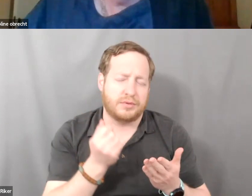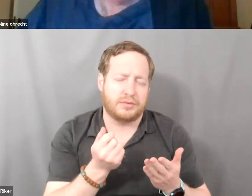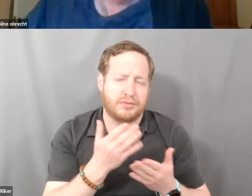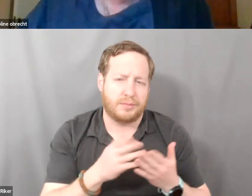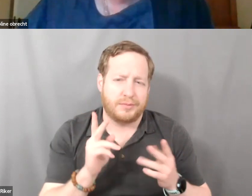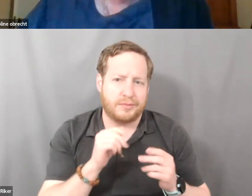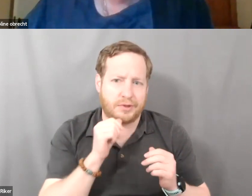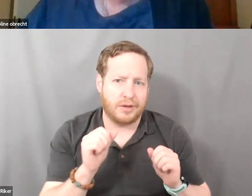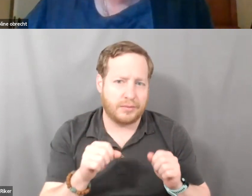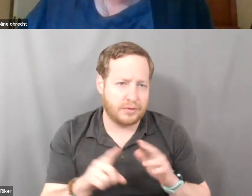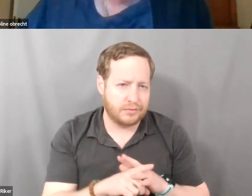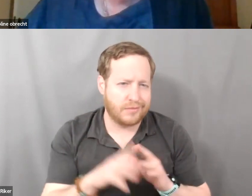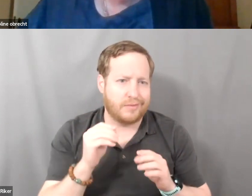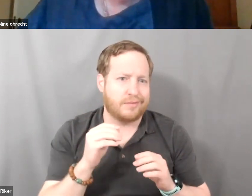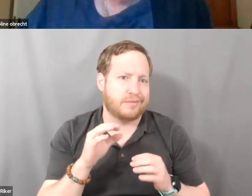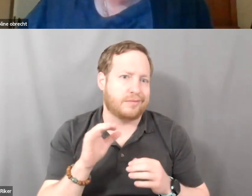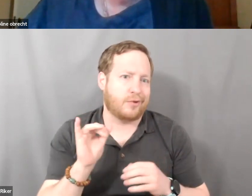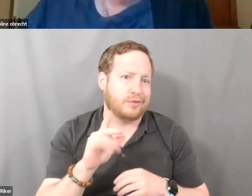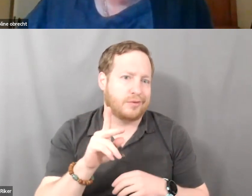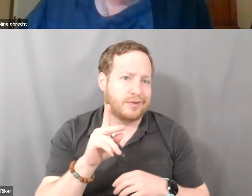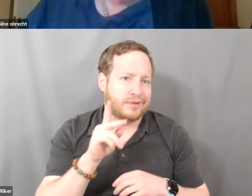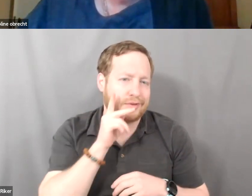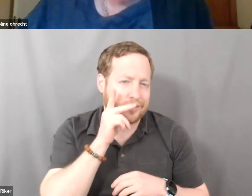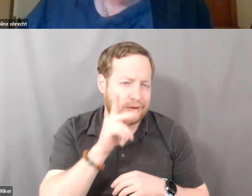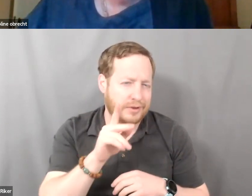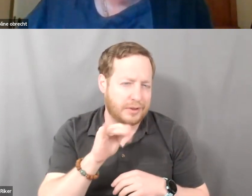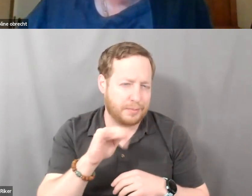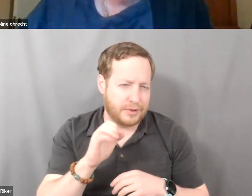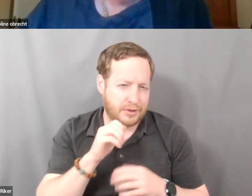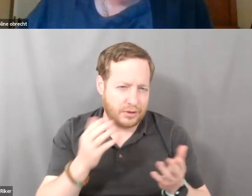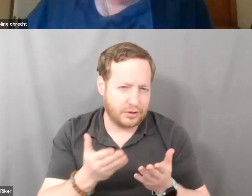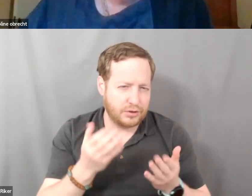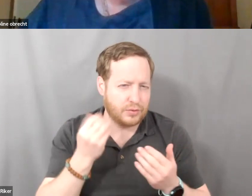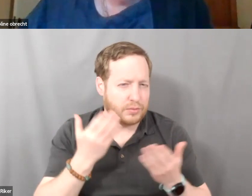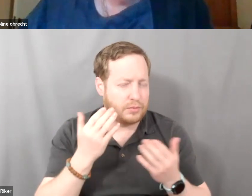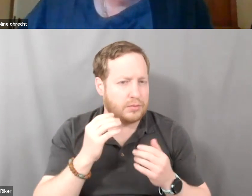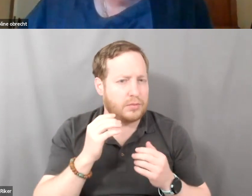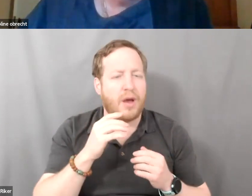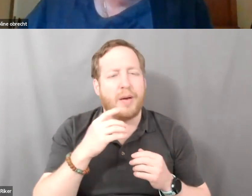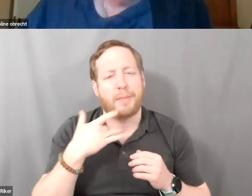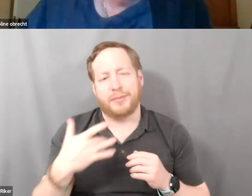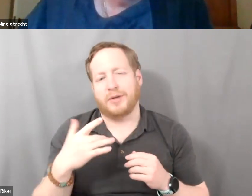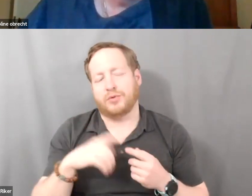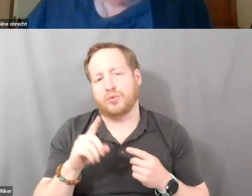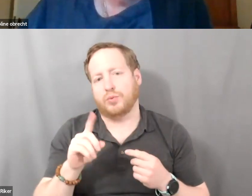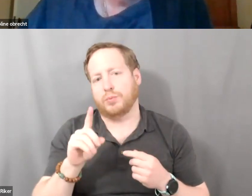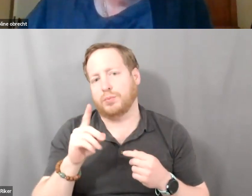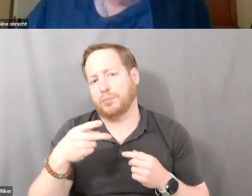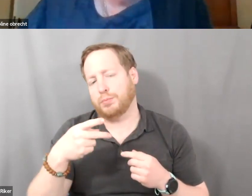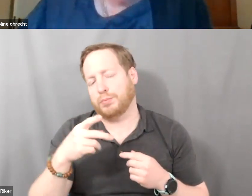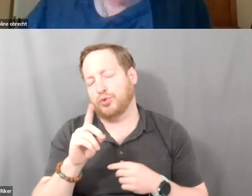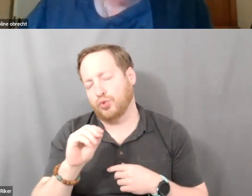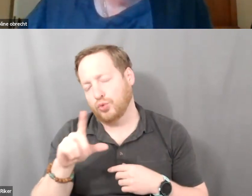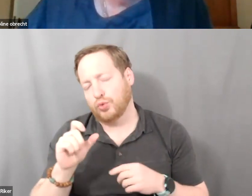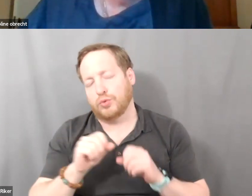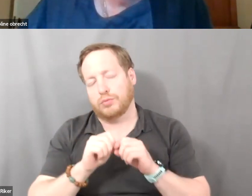I would suggest, because several people are not able to be here tonight, Kimmy's not here as well, so